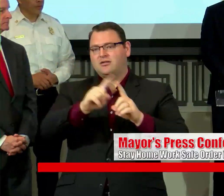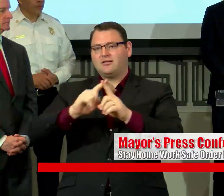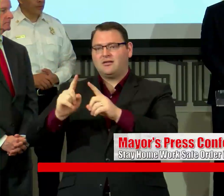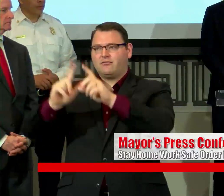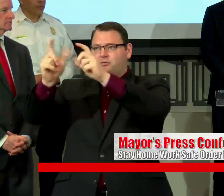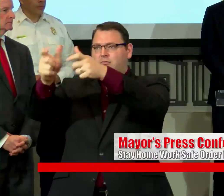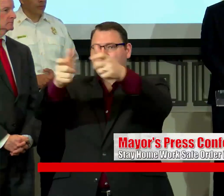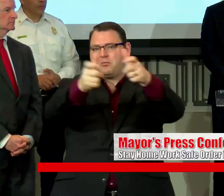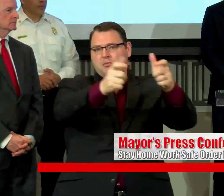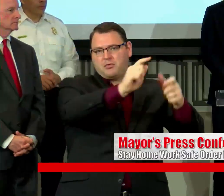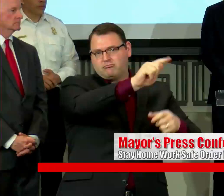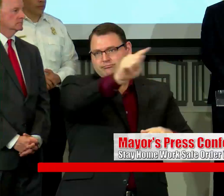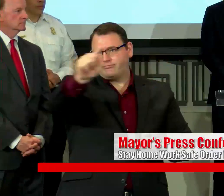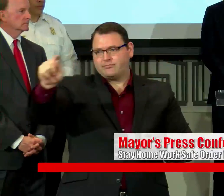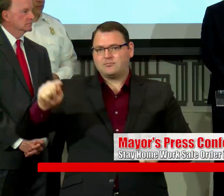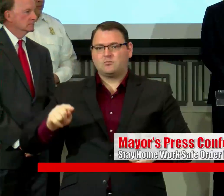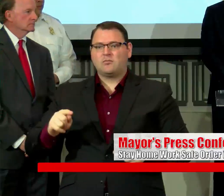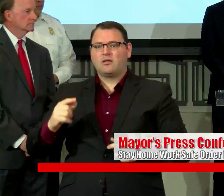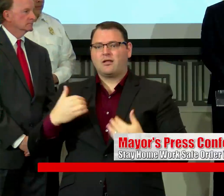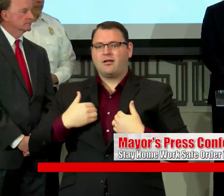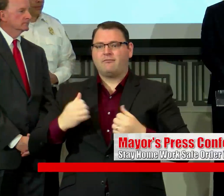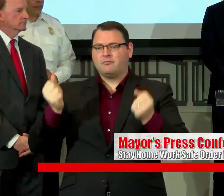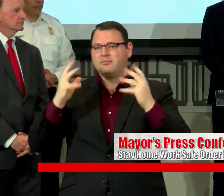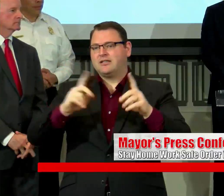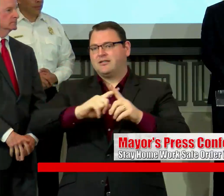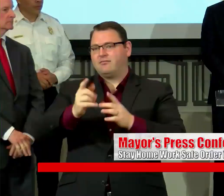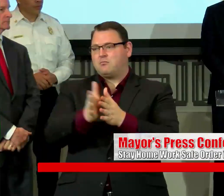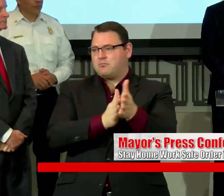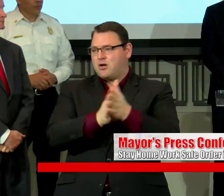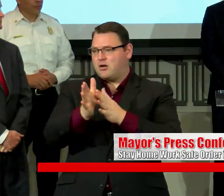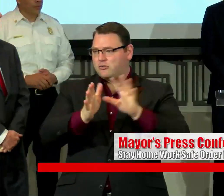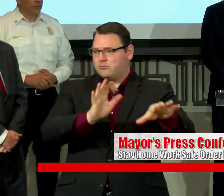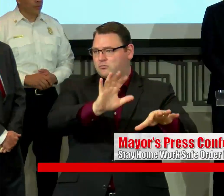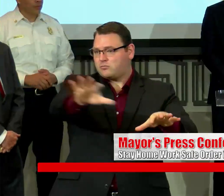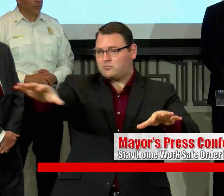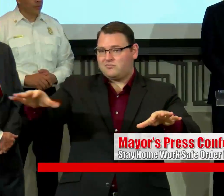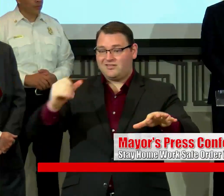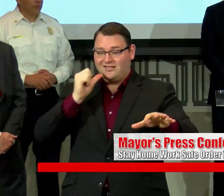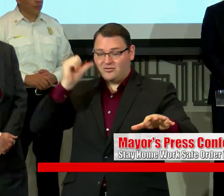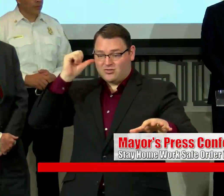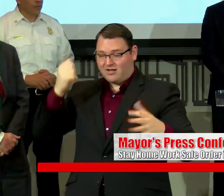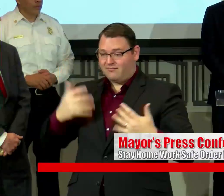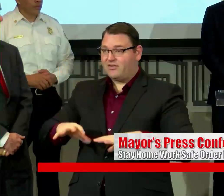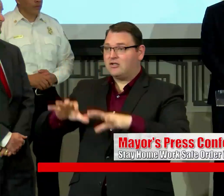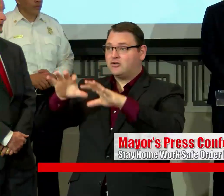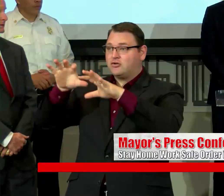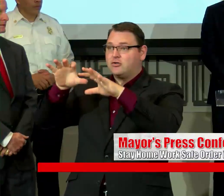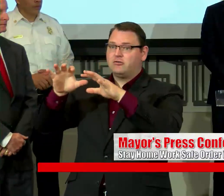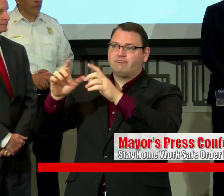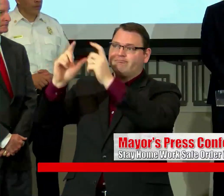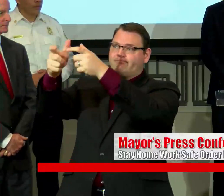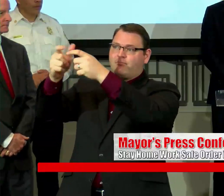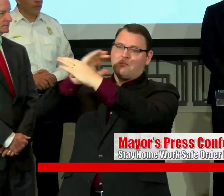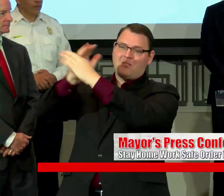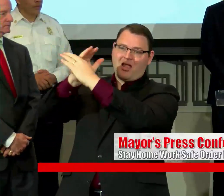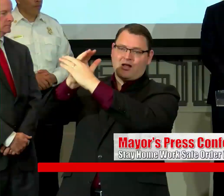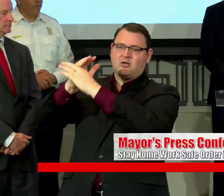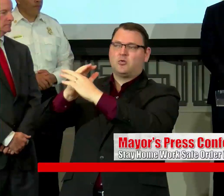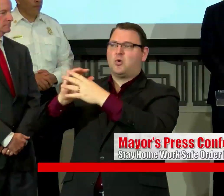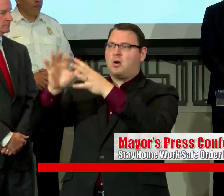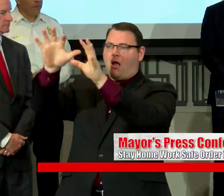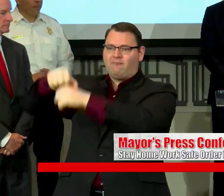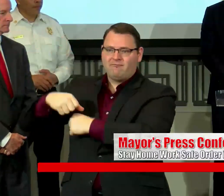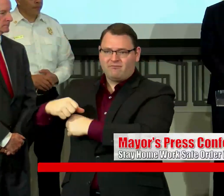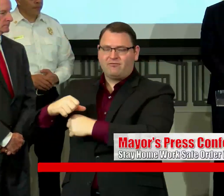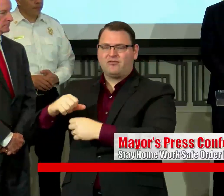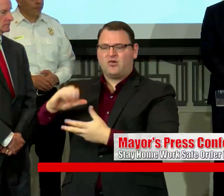parks. And yesterday, the team removed or secured 89, and we'll be working to secure the others as well.